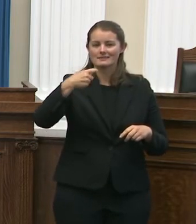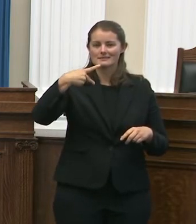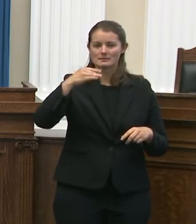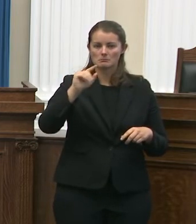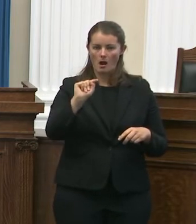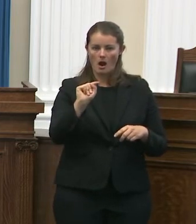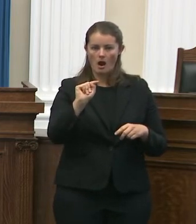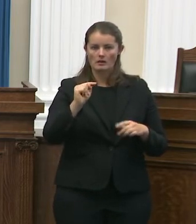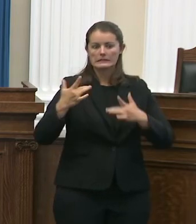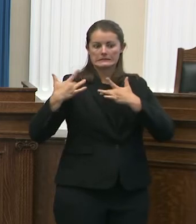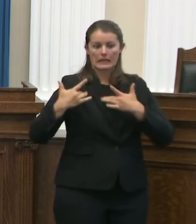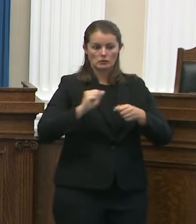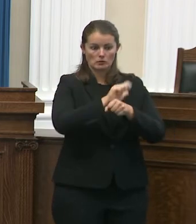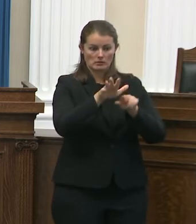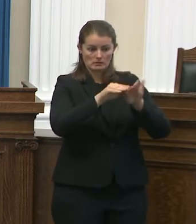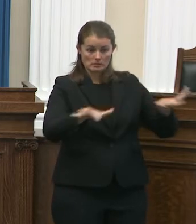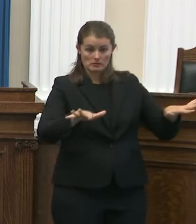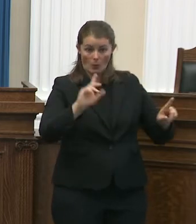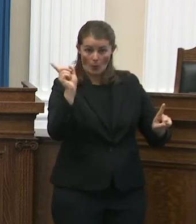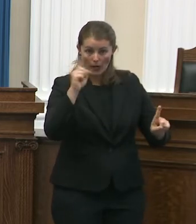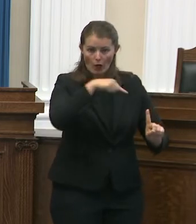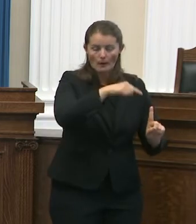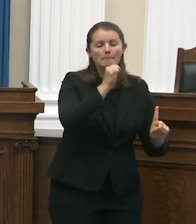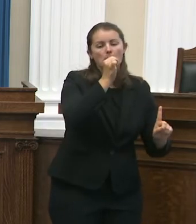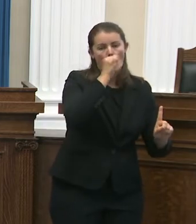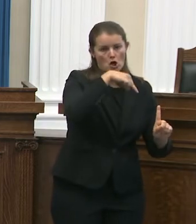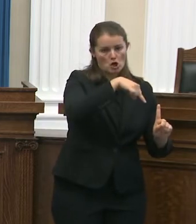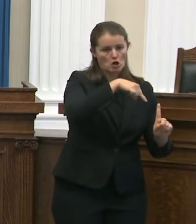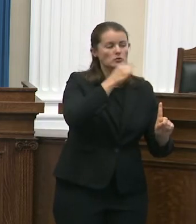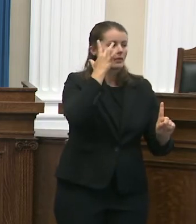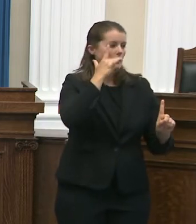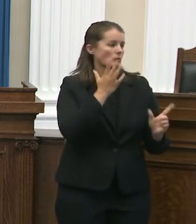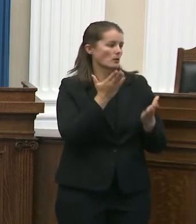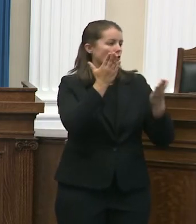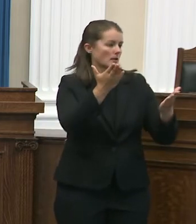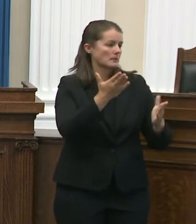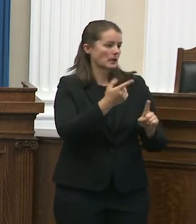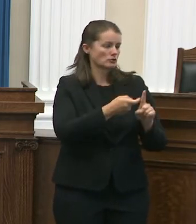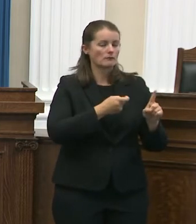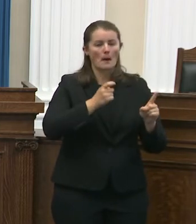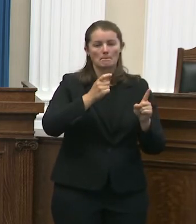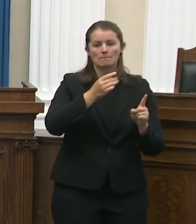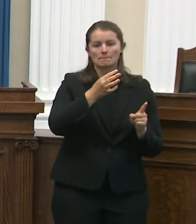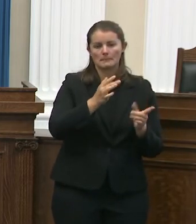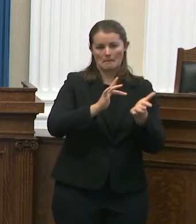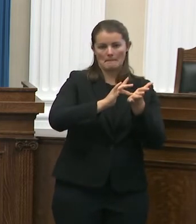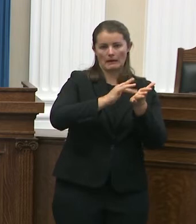to my colleague governors, it's the biggest area, so that's why we started with Barth.